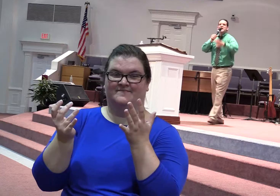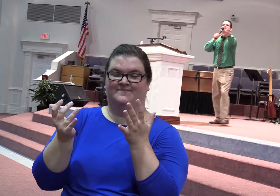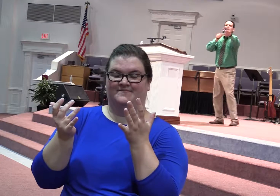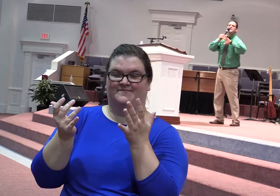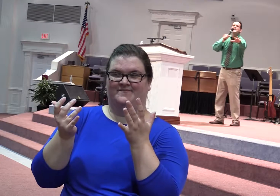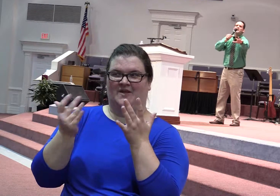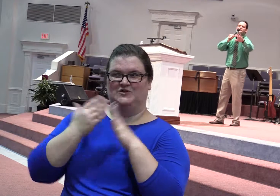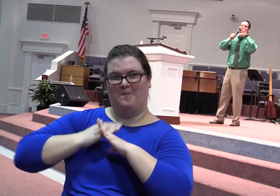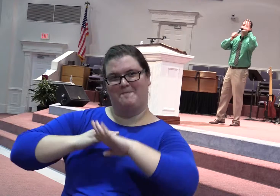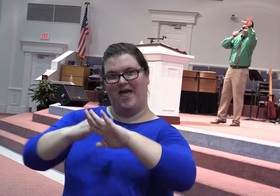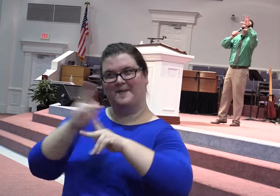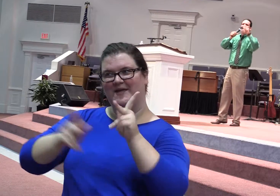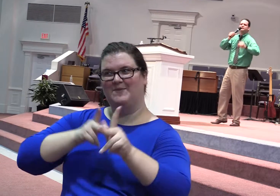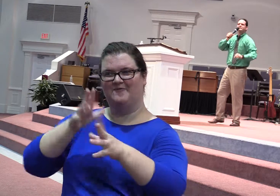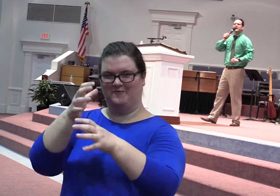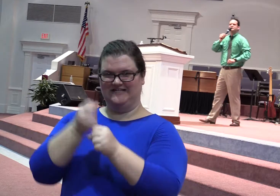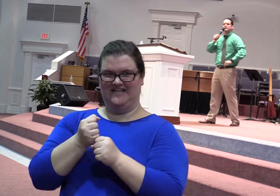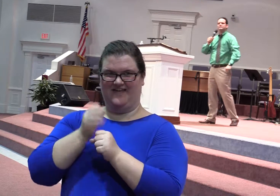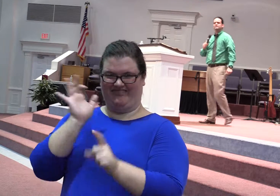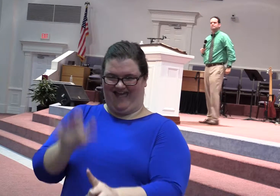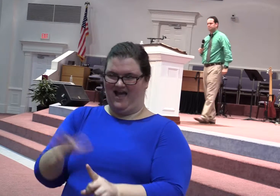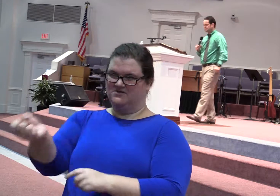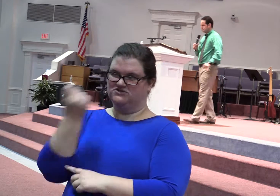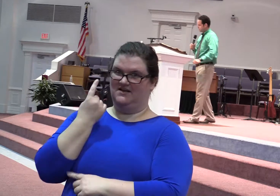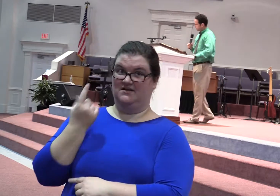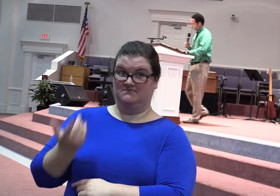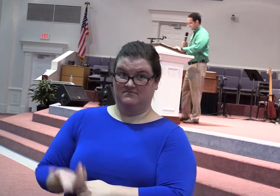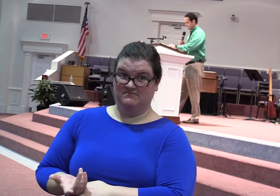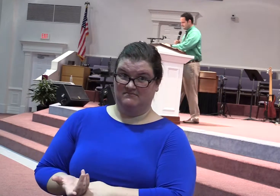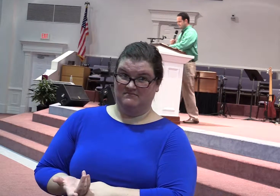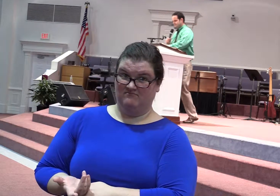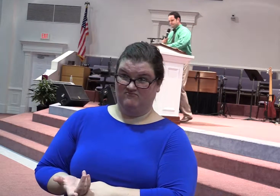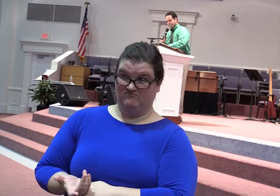to hinder people from receiving this revelation?